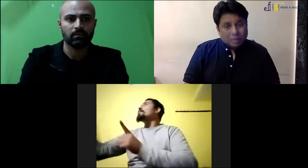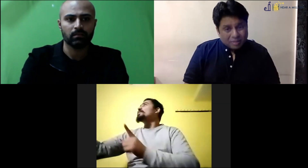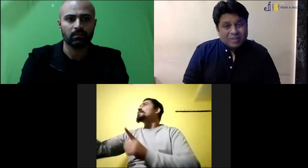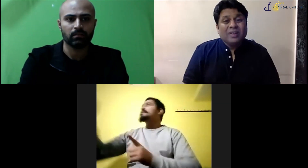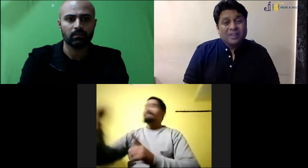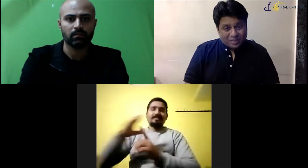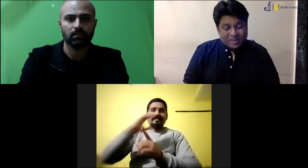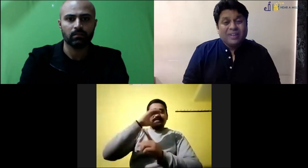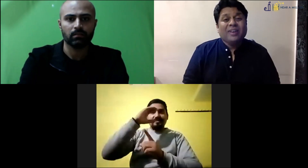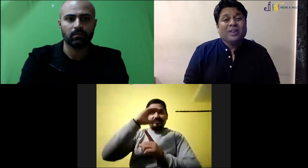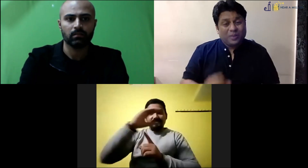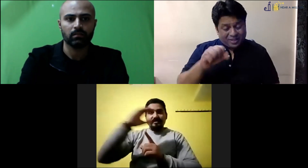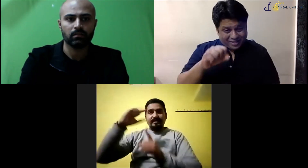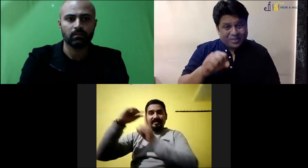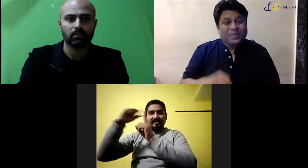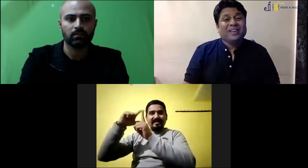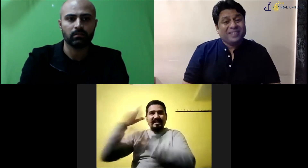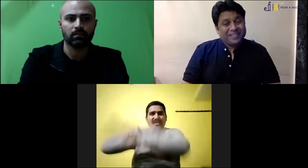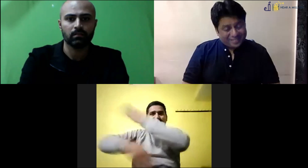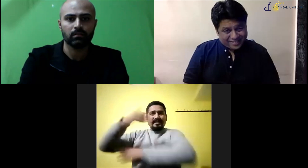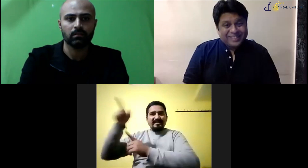example, like, just 1 second,